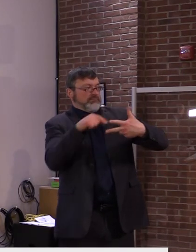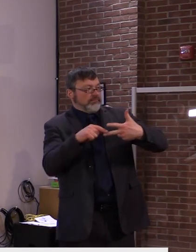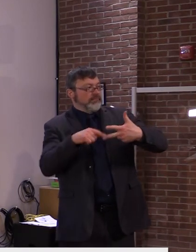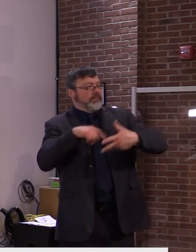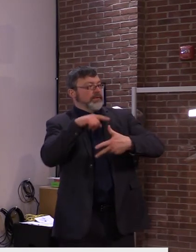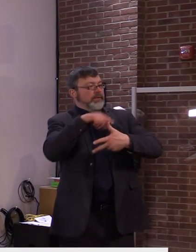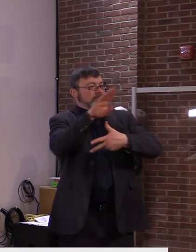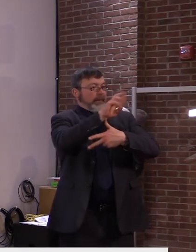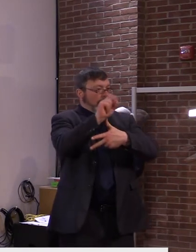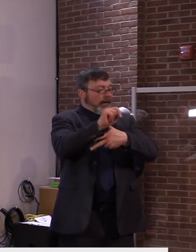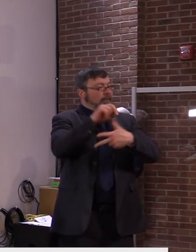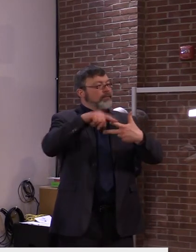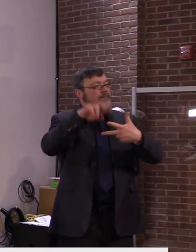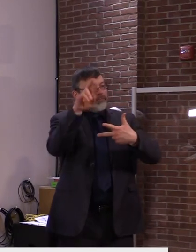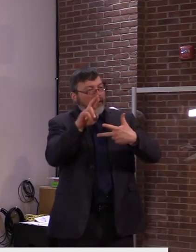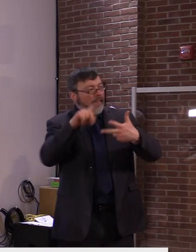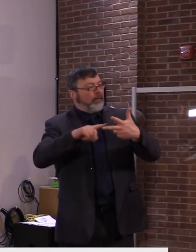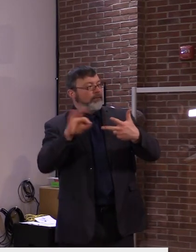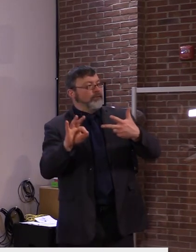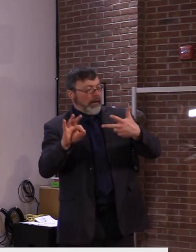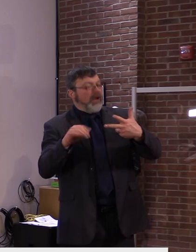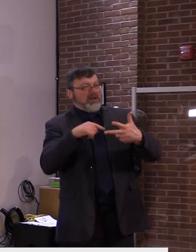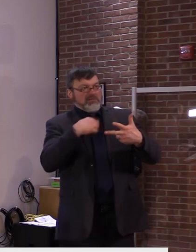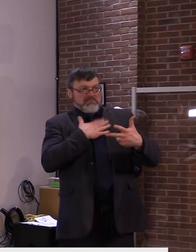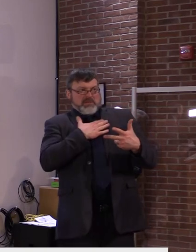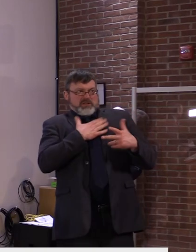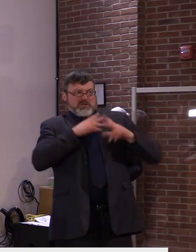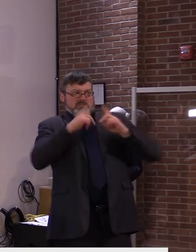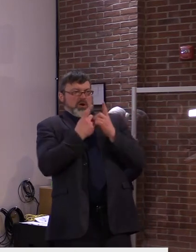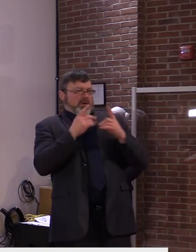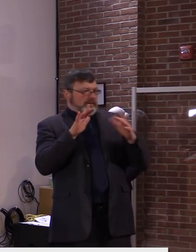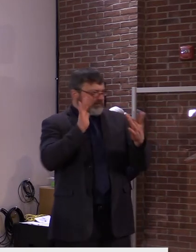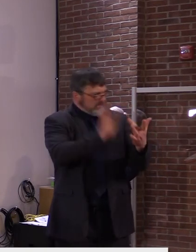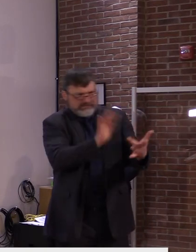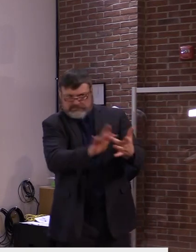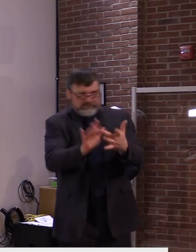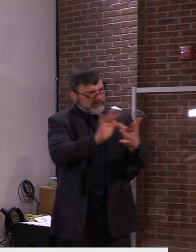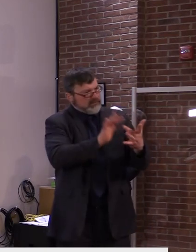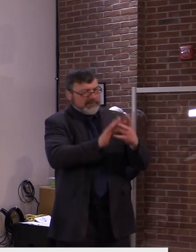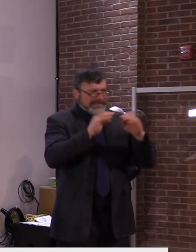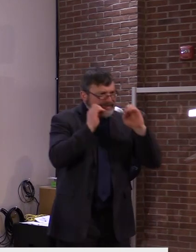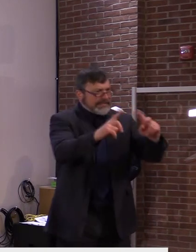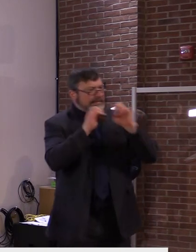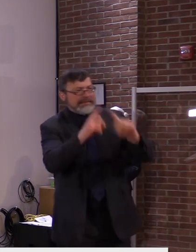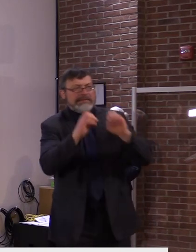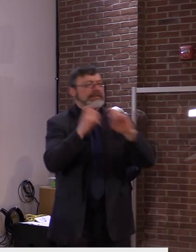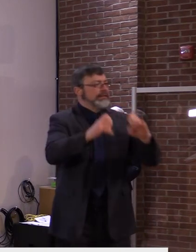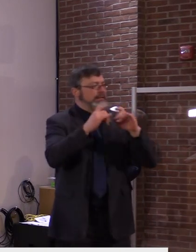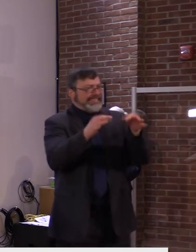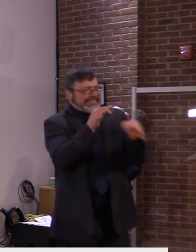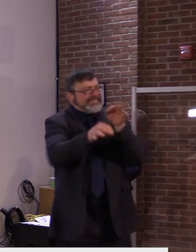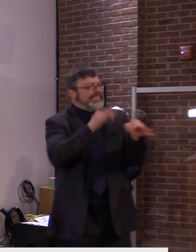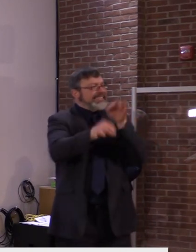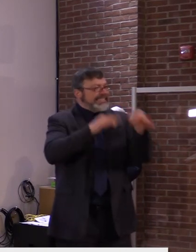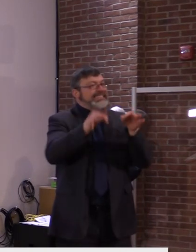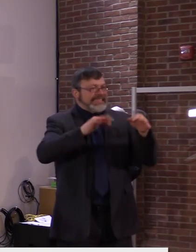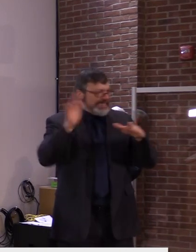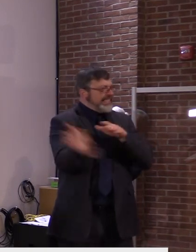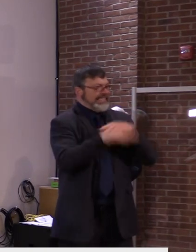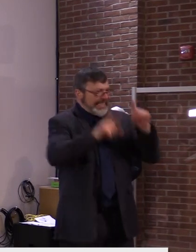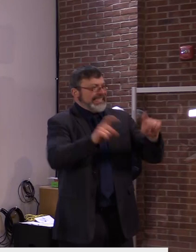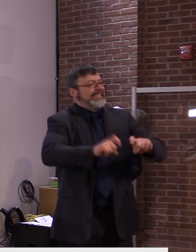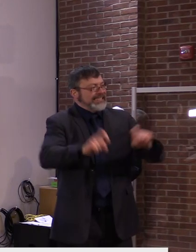County. That one, unlike Bennington and Rutland, who are now on the downslope, is